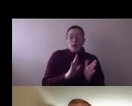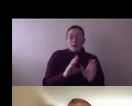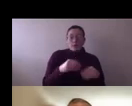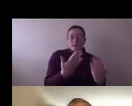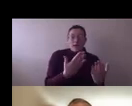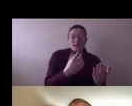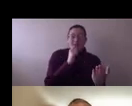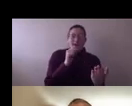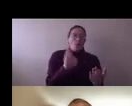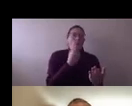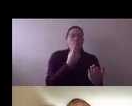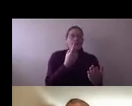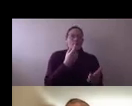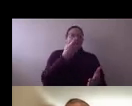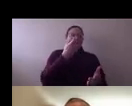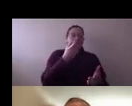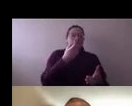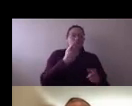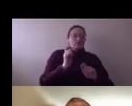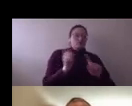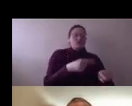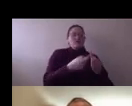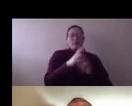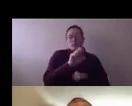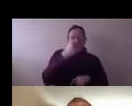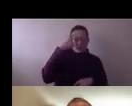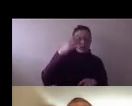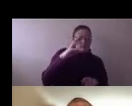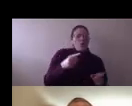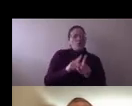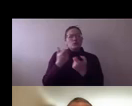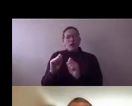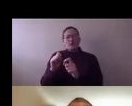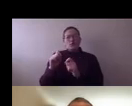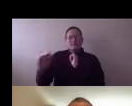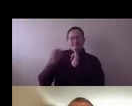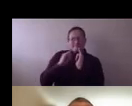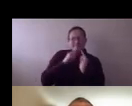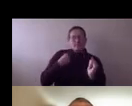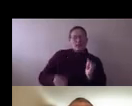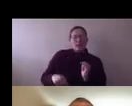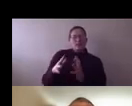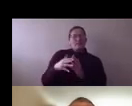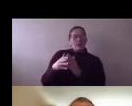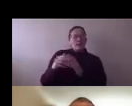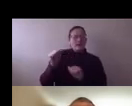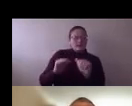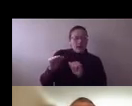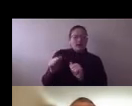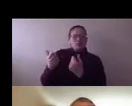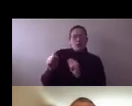the charge by the US government, but also tried to interview Chinese American scientists to get their side